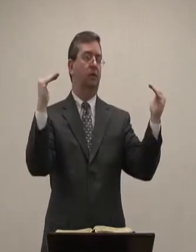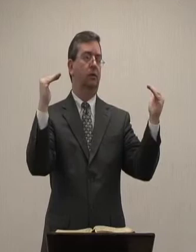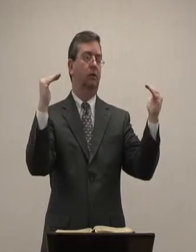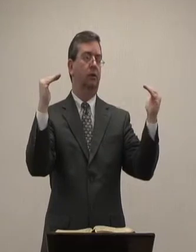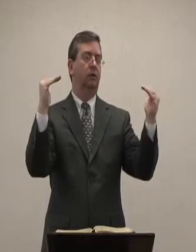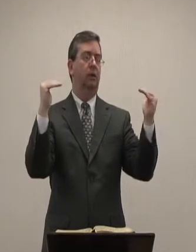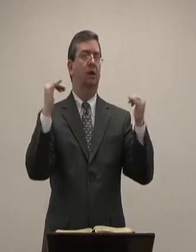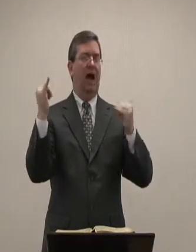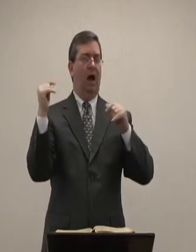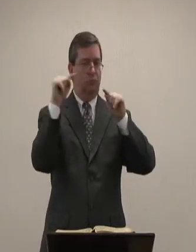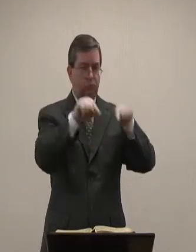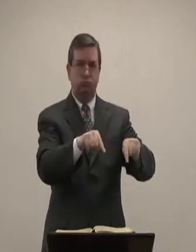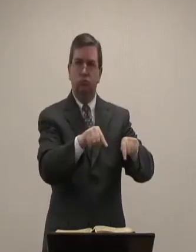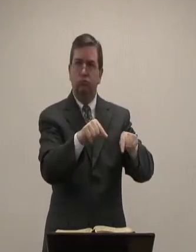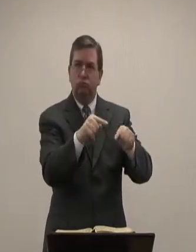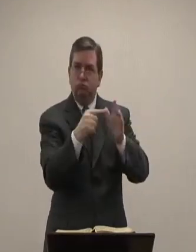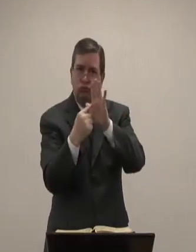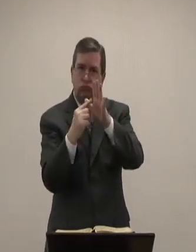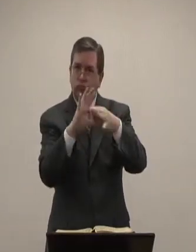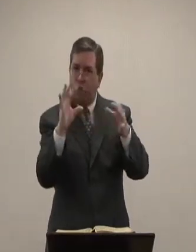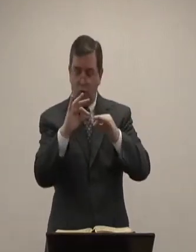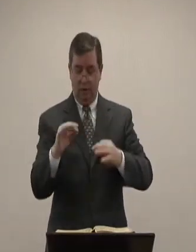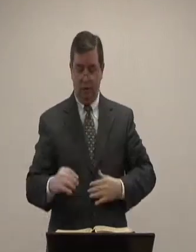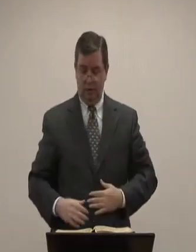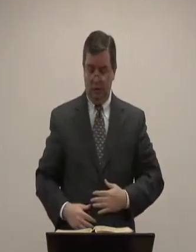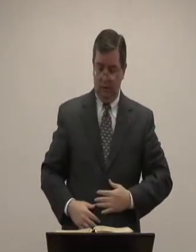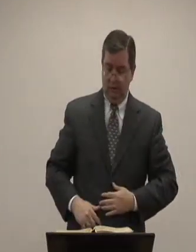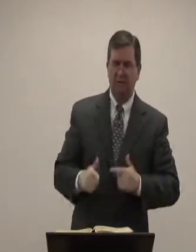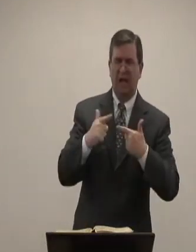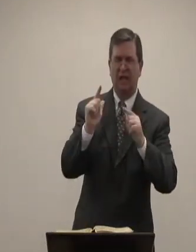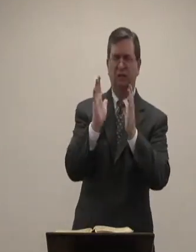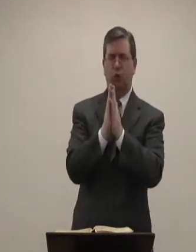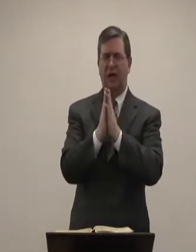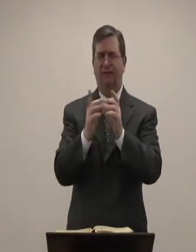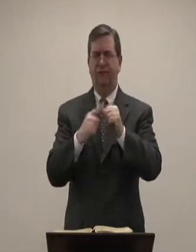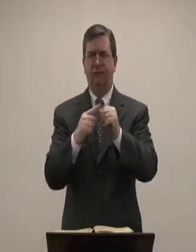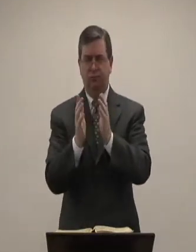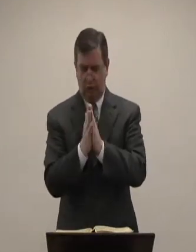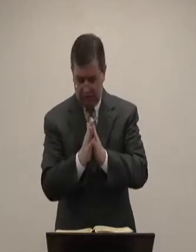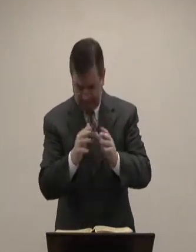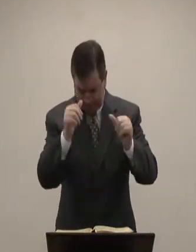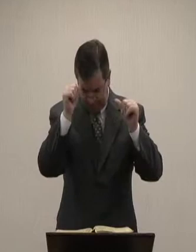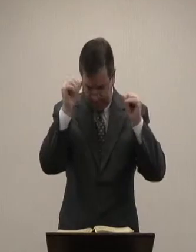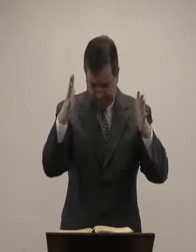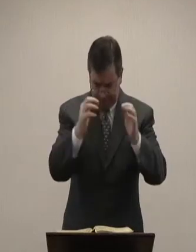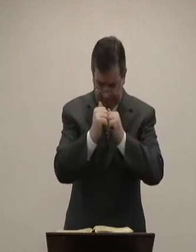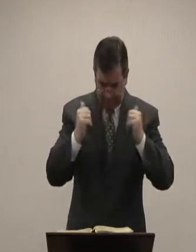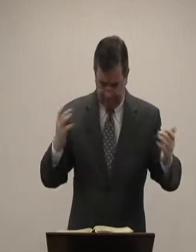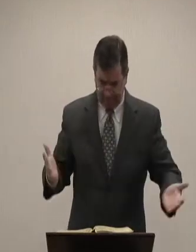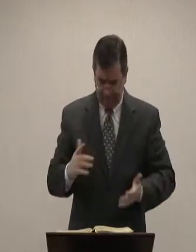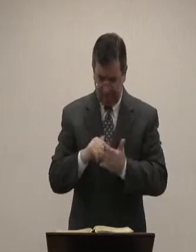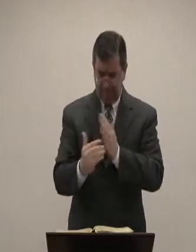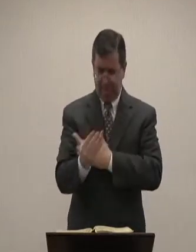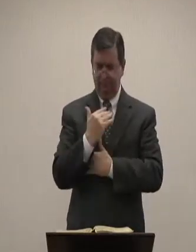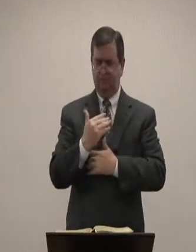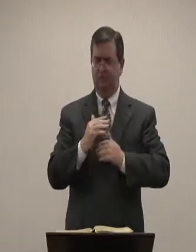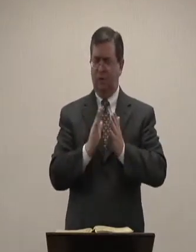Then he's going home to heaven. Right now, in this scripture, he's meeting with the disciples. Let us